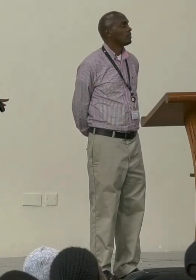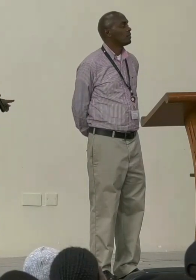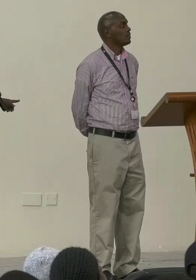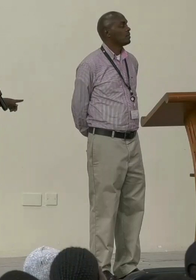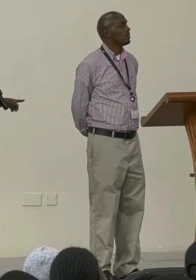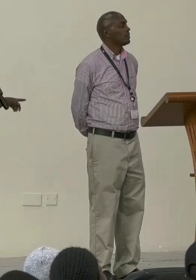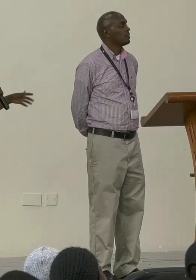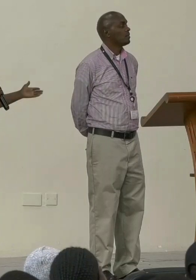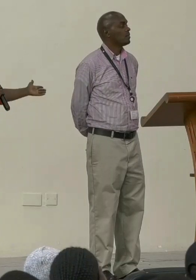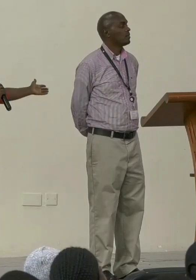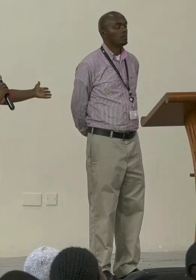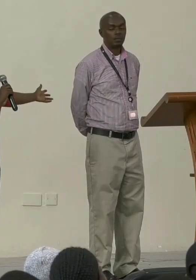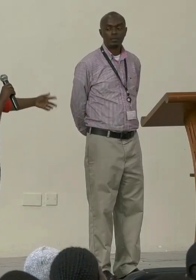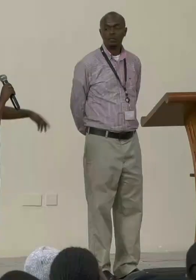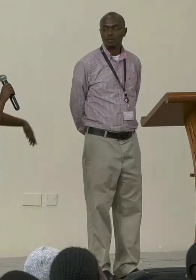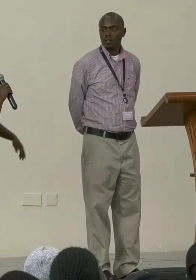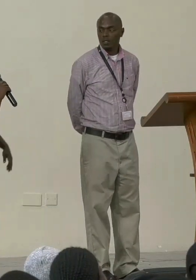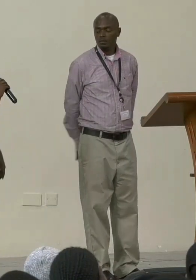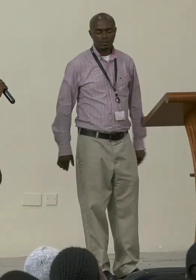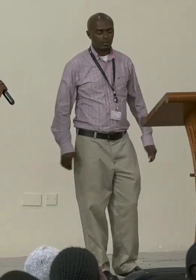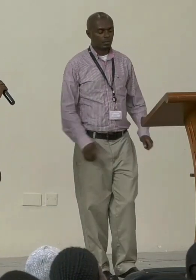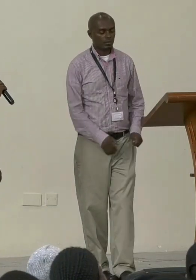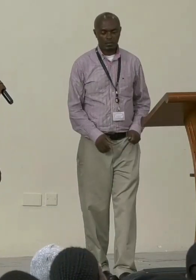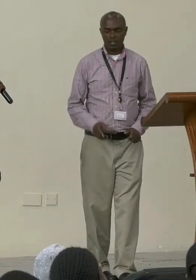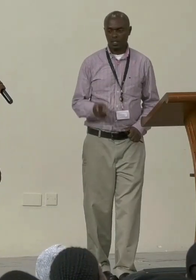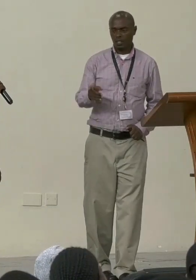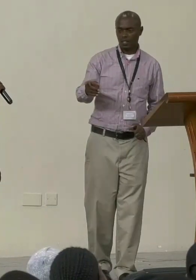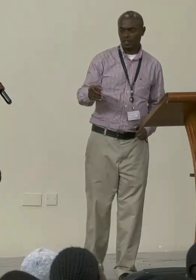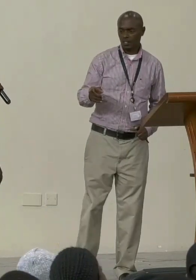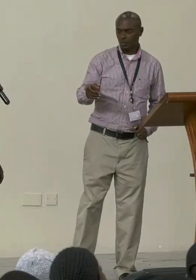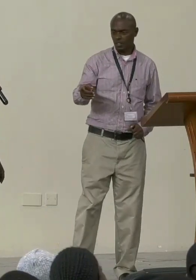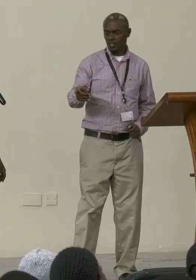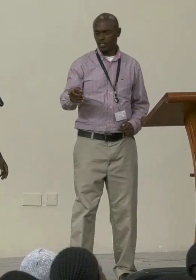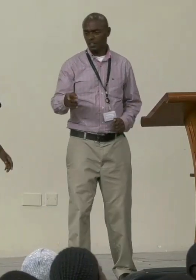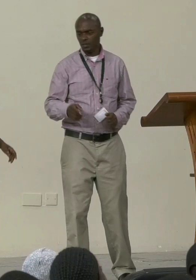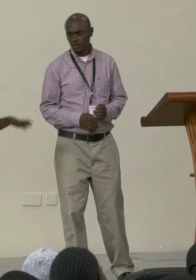correct? My colleague, is that correct? Correct?